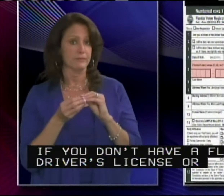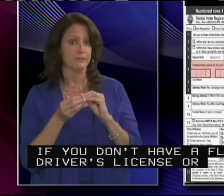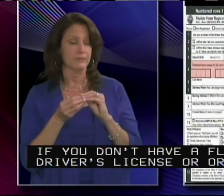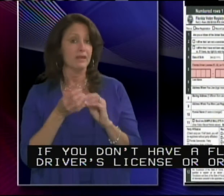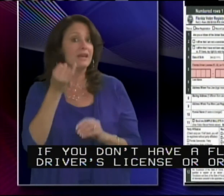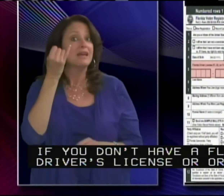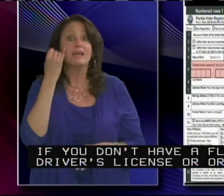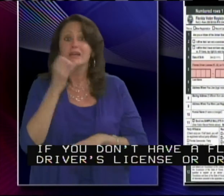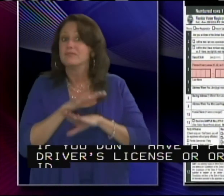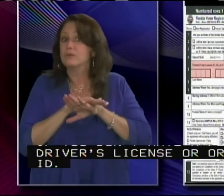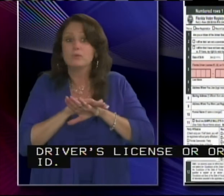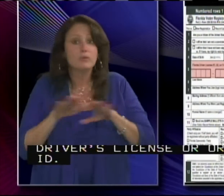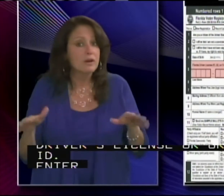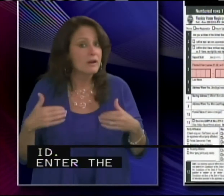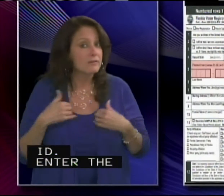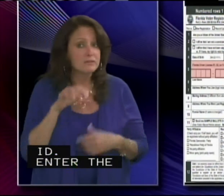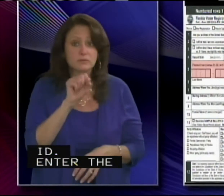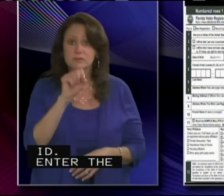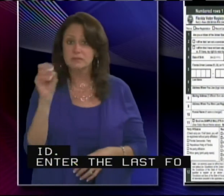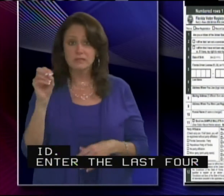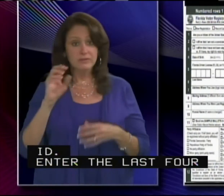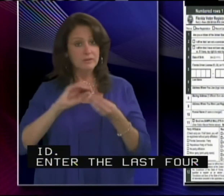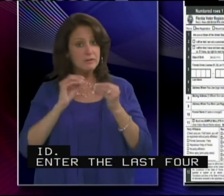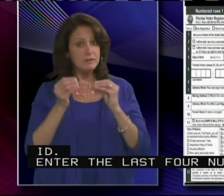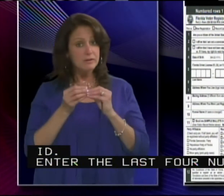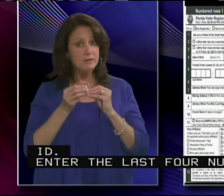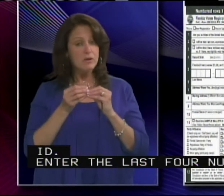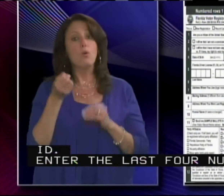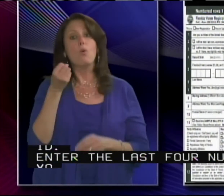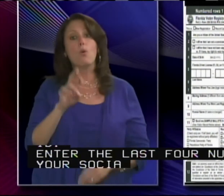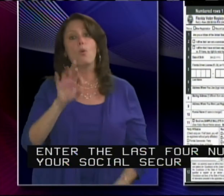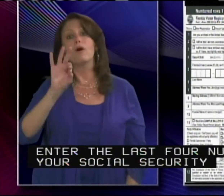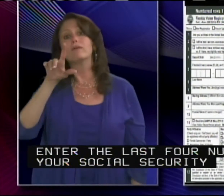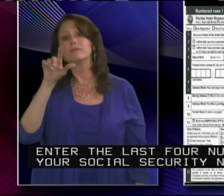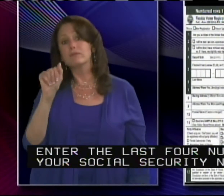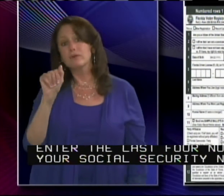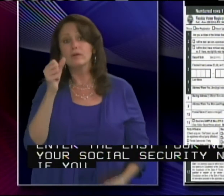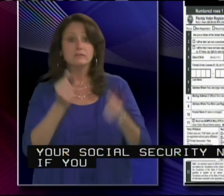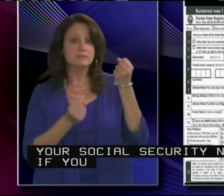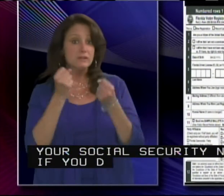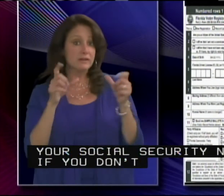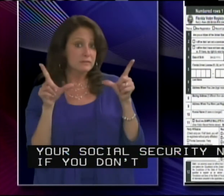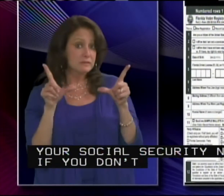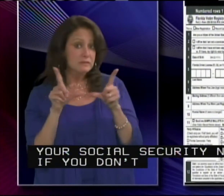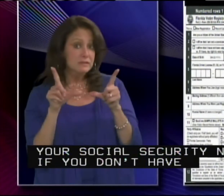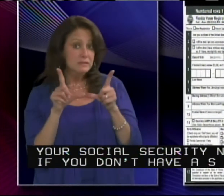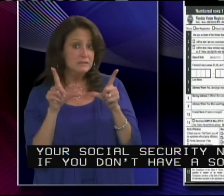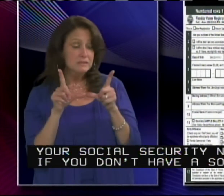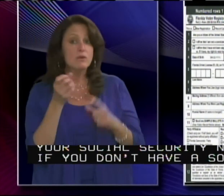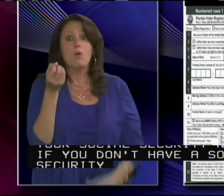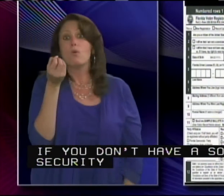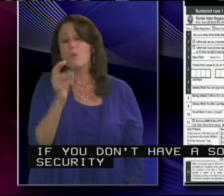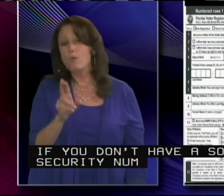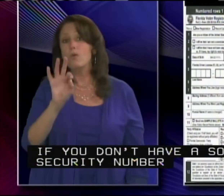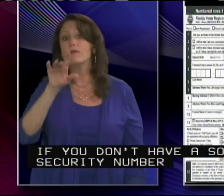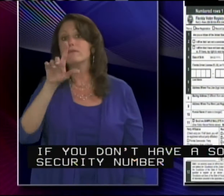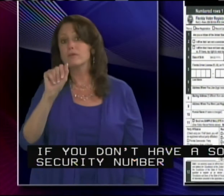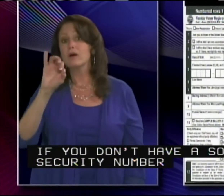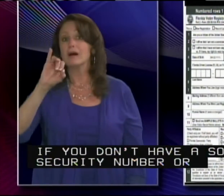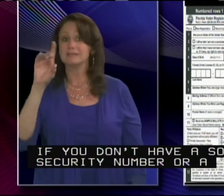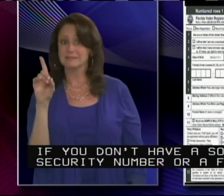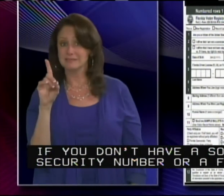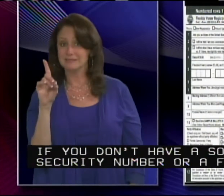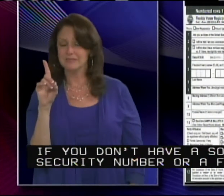number. If you don't have a Social Security number or a Florida driver's license or